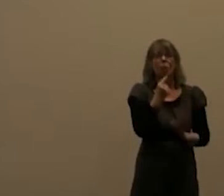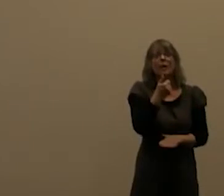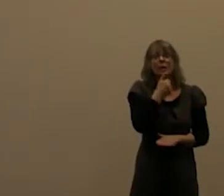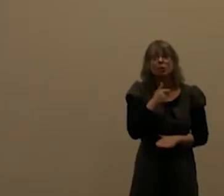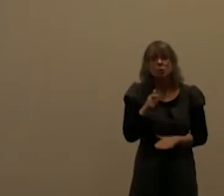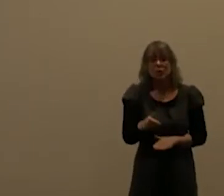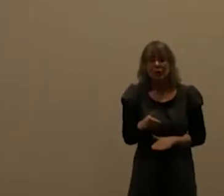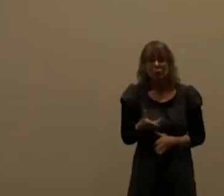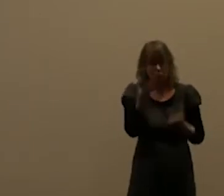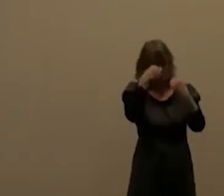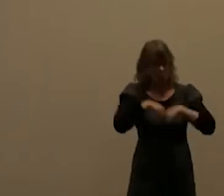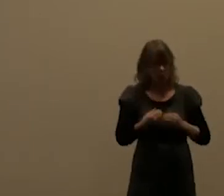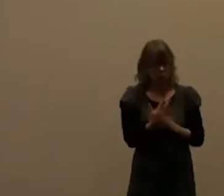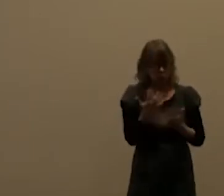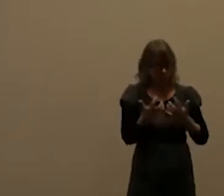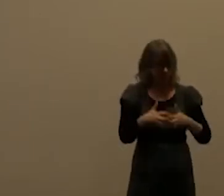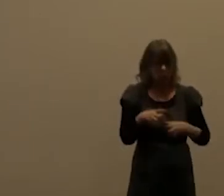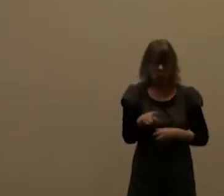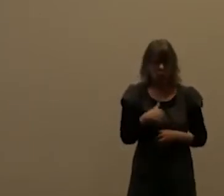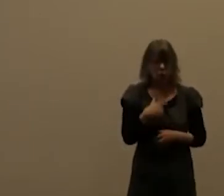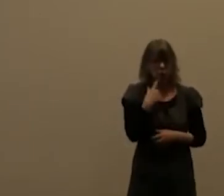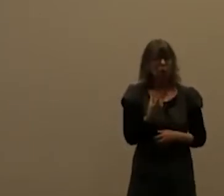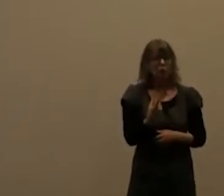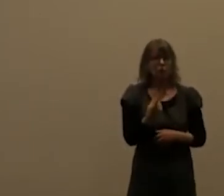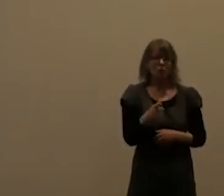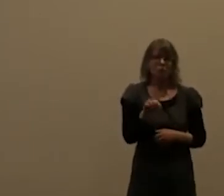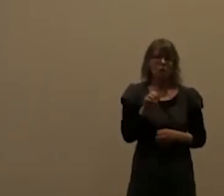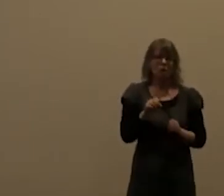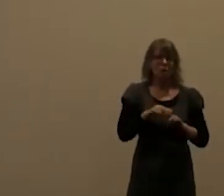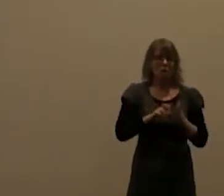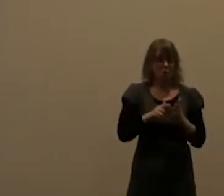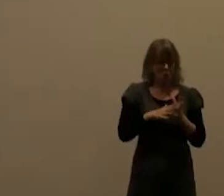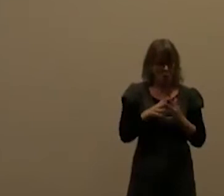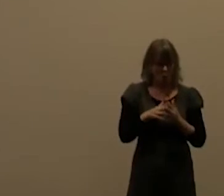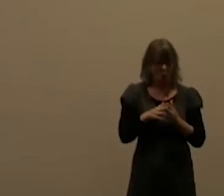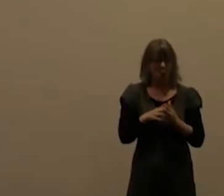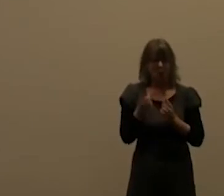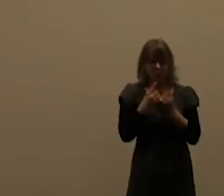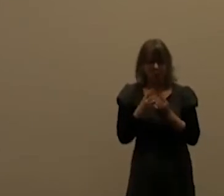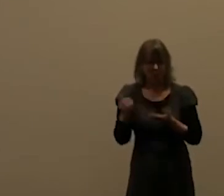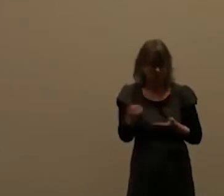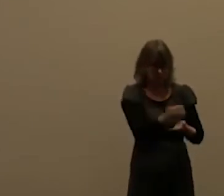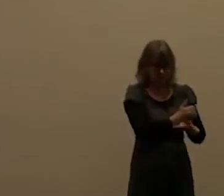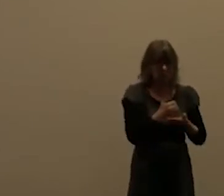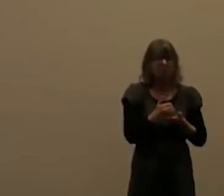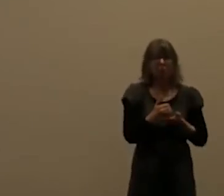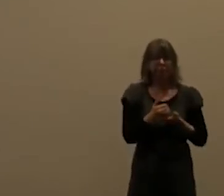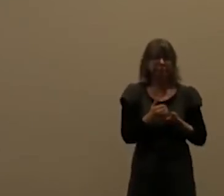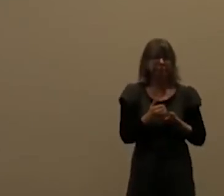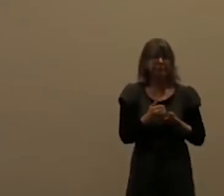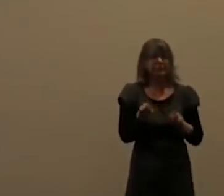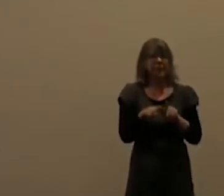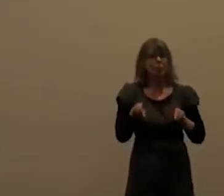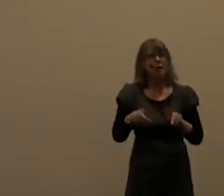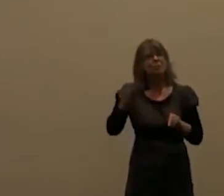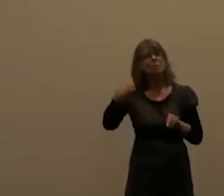So we don't have to learn any new technology, we just go call a flow, get the information with using Flow like we're already used to, and then get